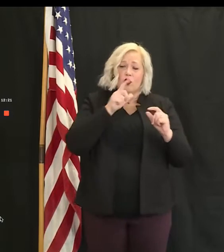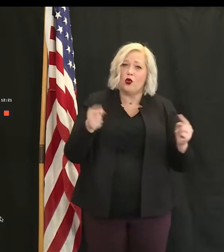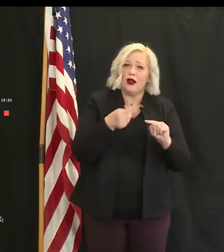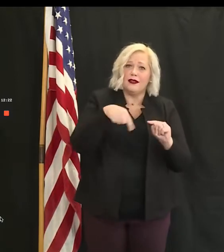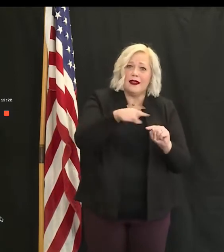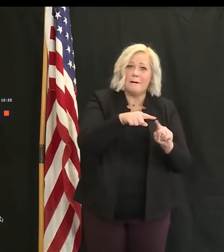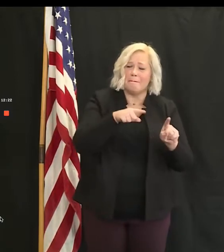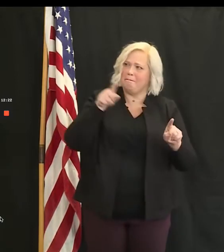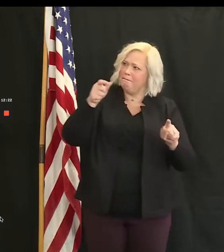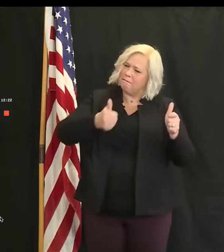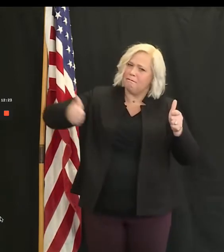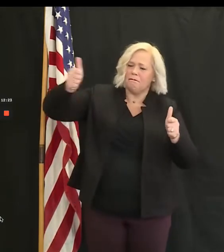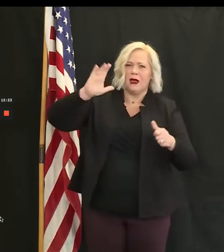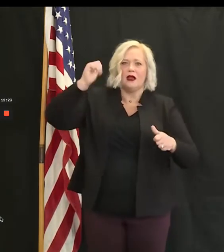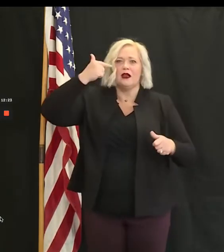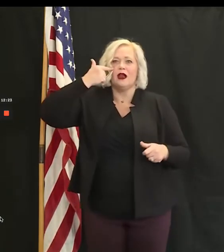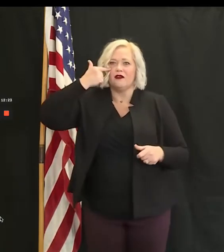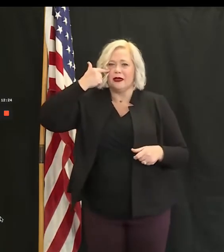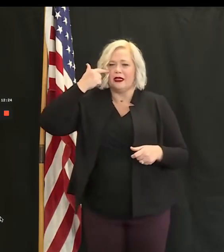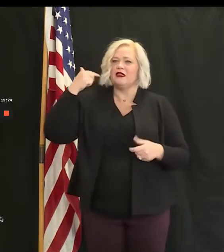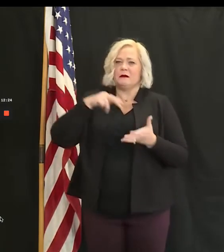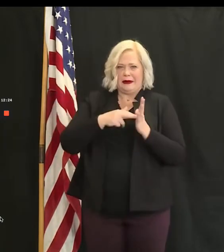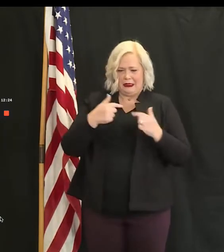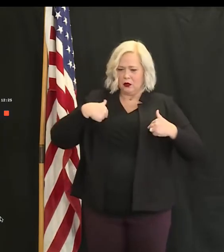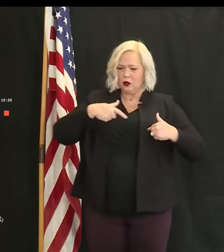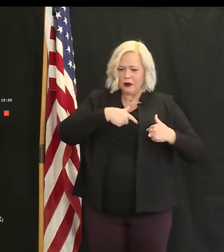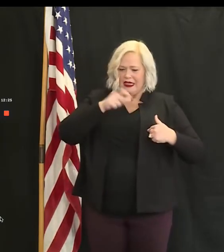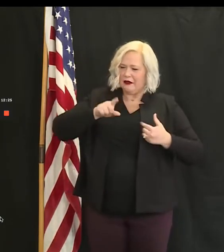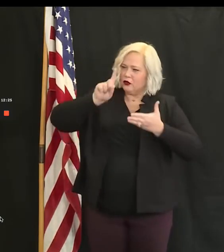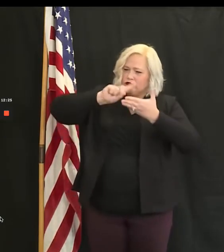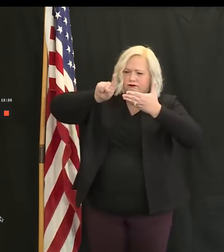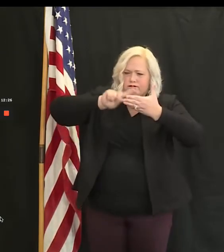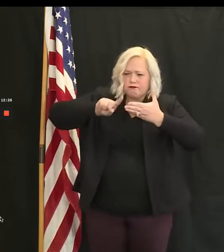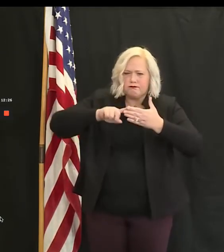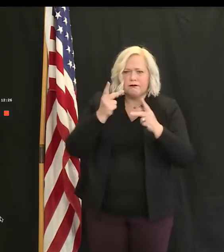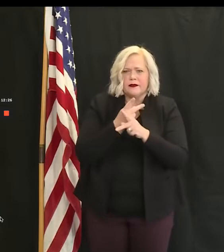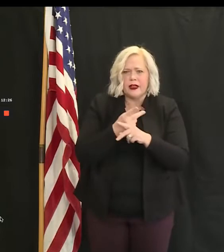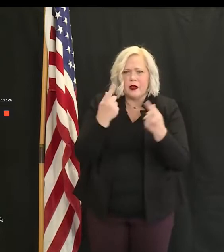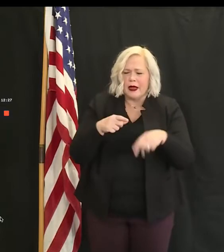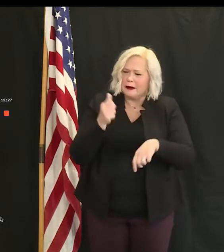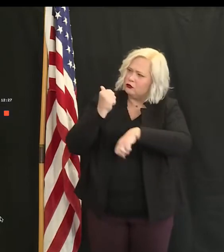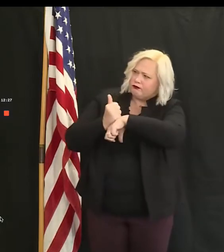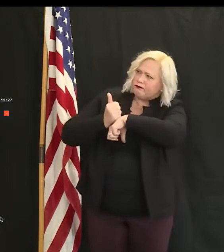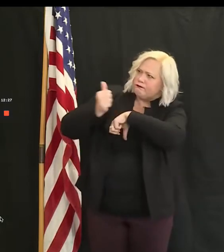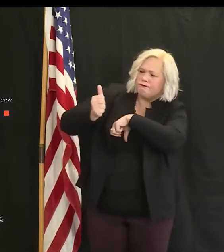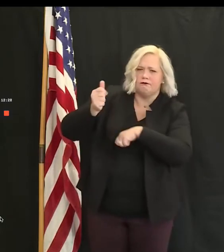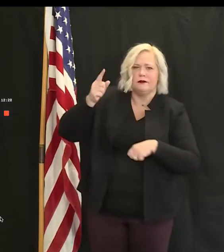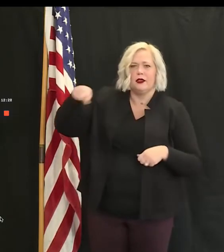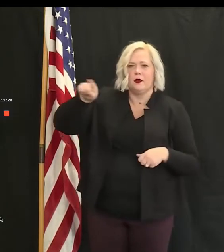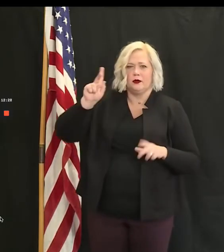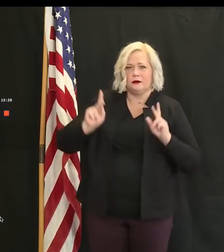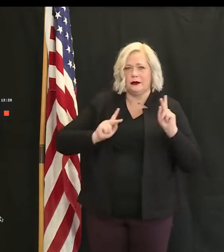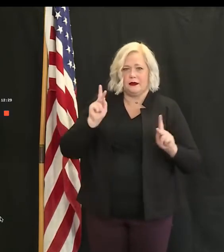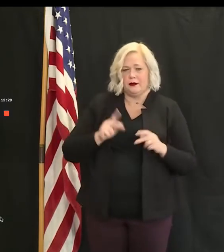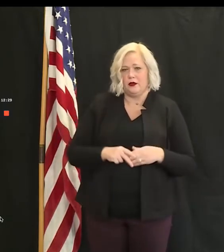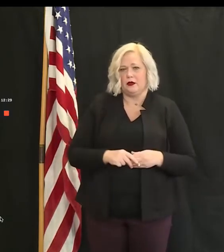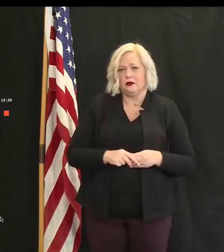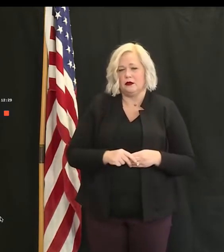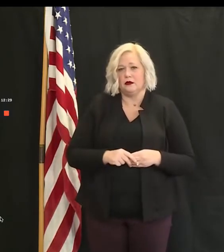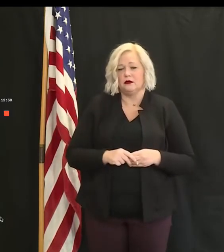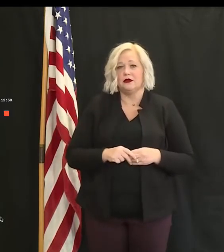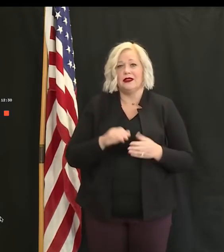an uncompromising investigation that holds to account anyone who is criminally culpable. That is what